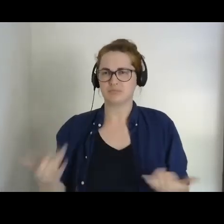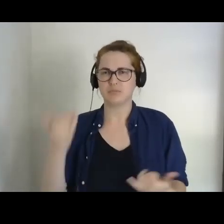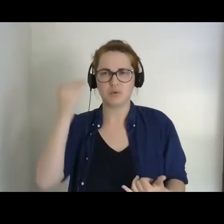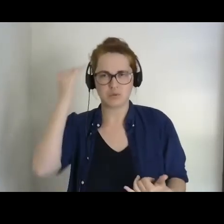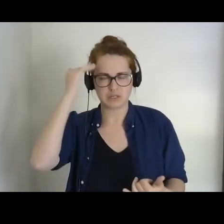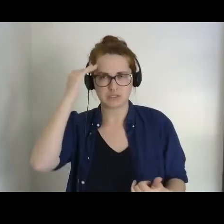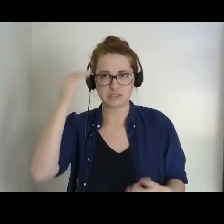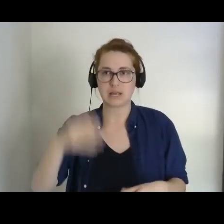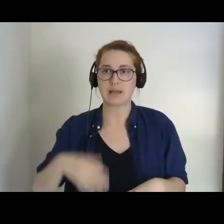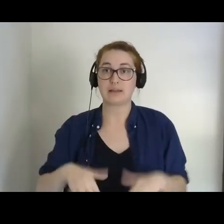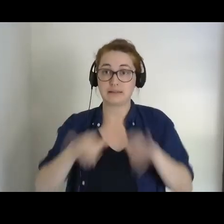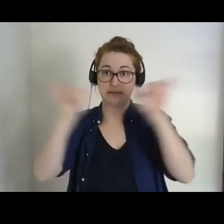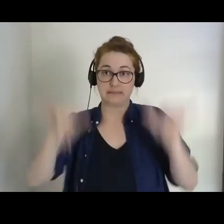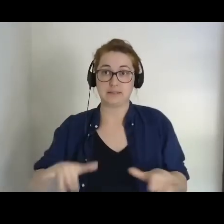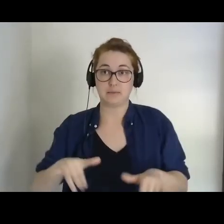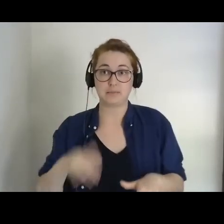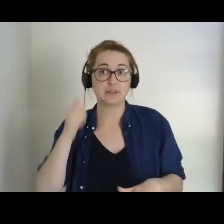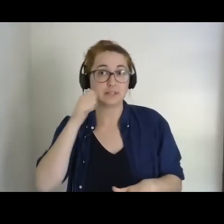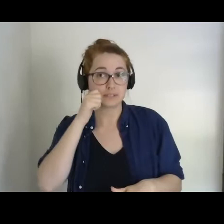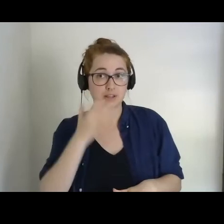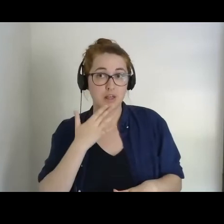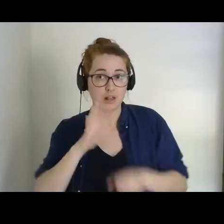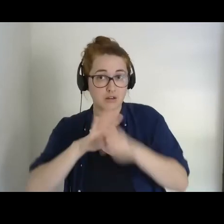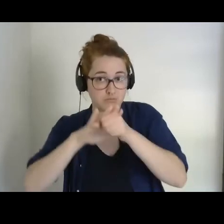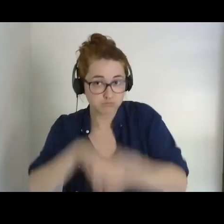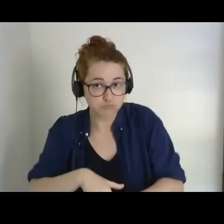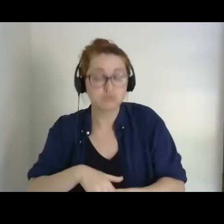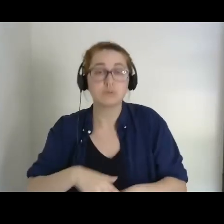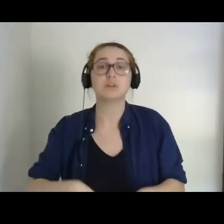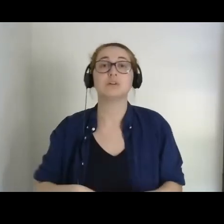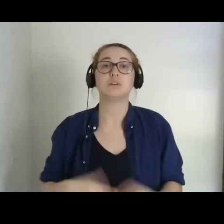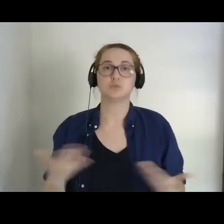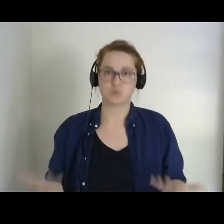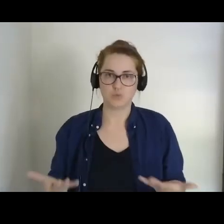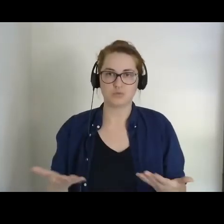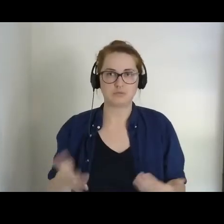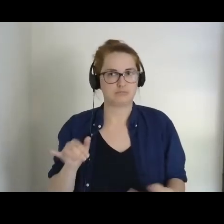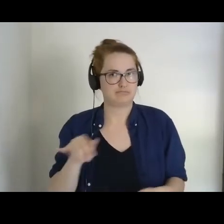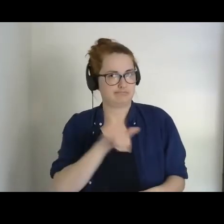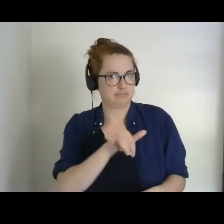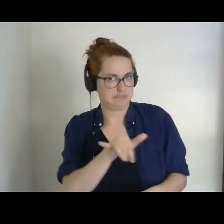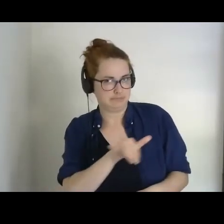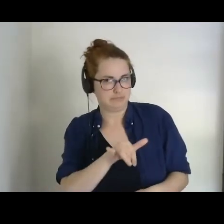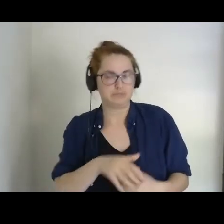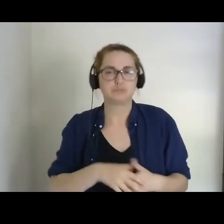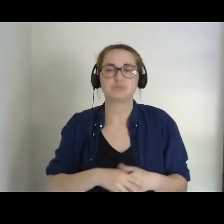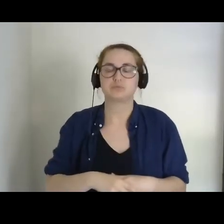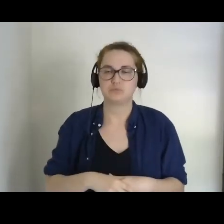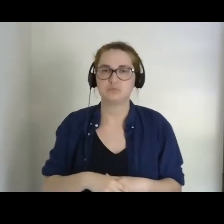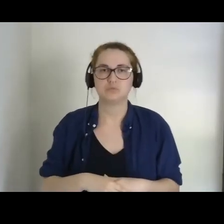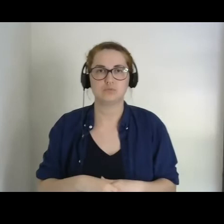ableism is another part of how we go forward in addressing the situation of women and girls with